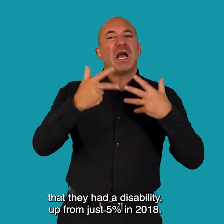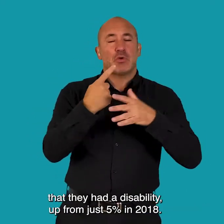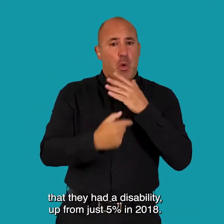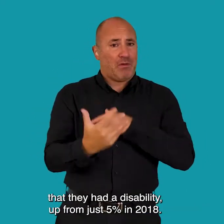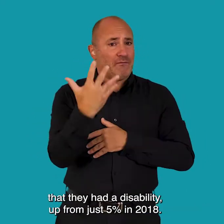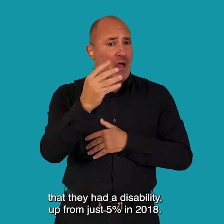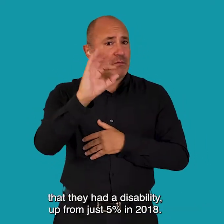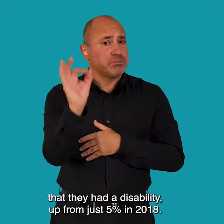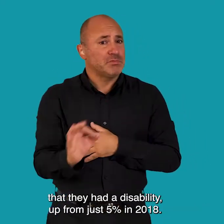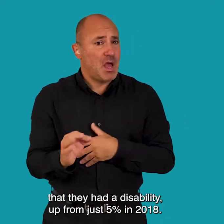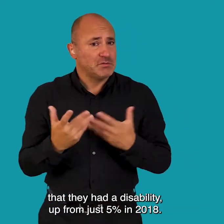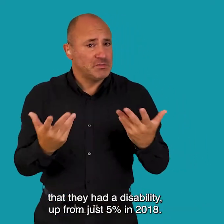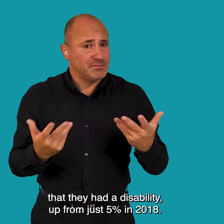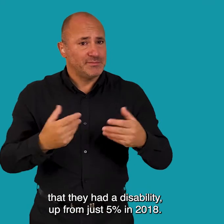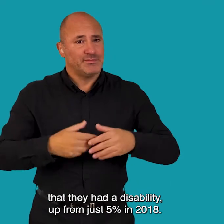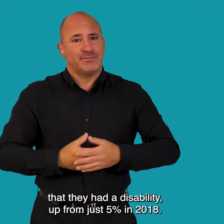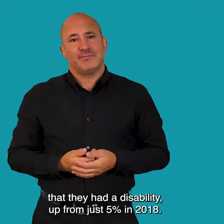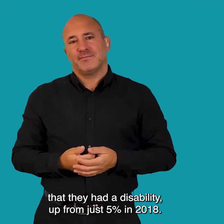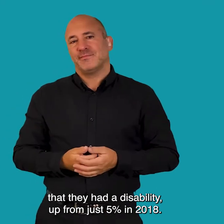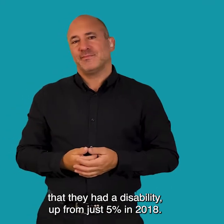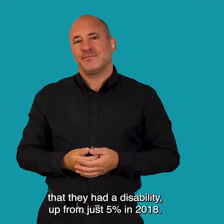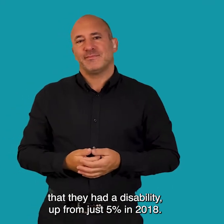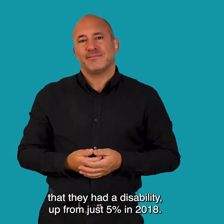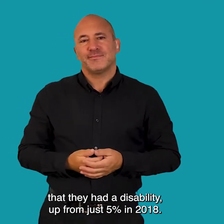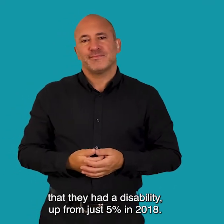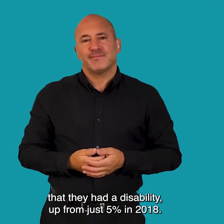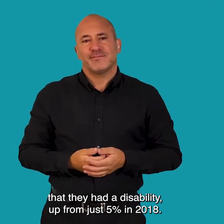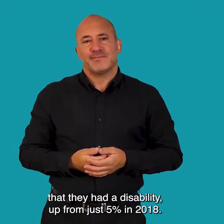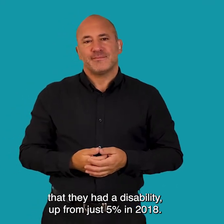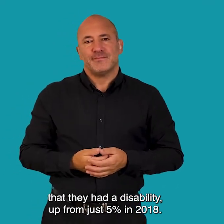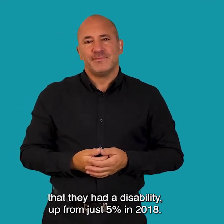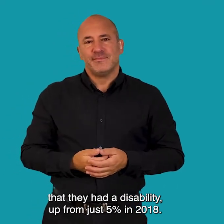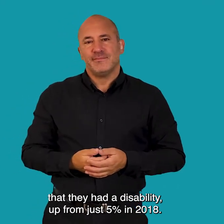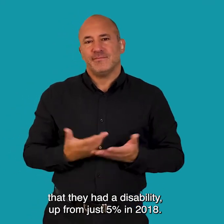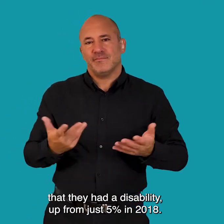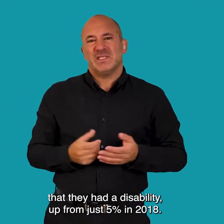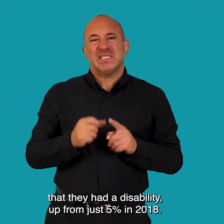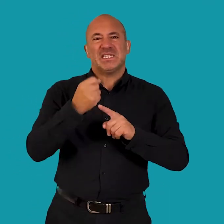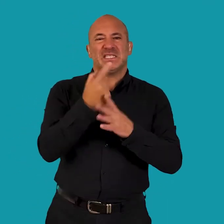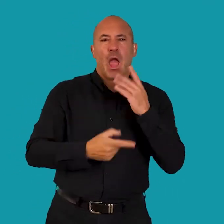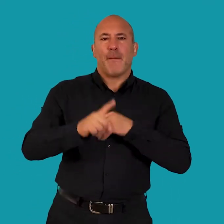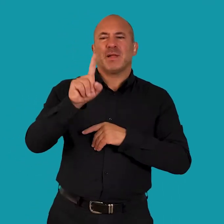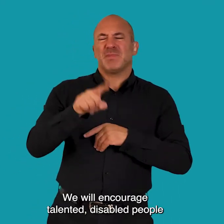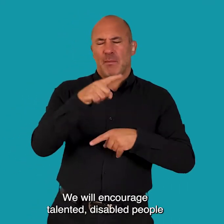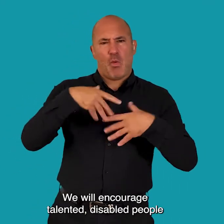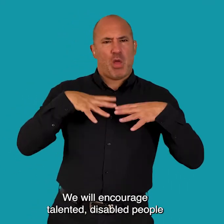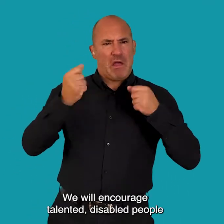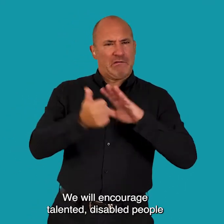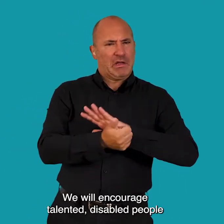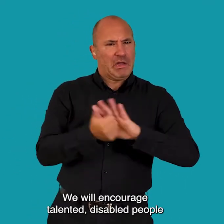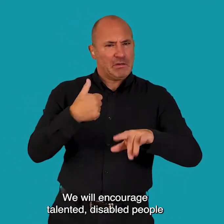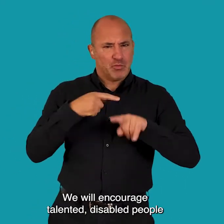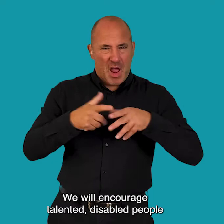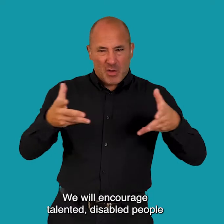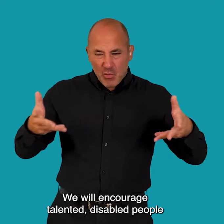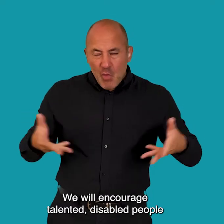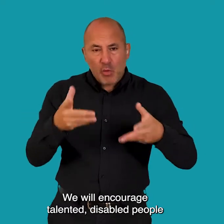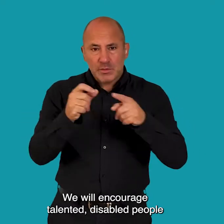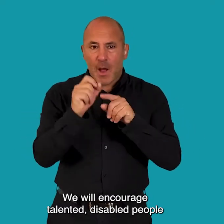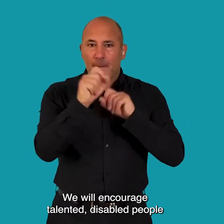had a disability, up from just 5% in 2018. We will encourage talented disabled people